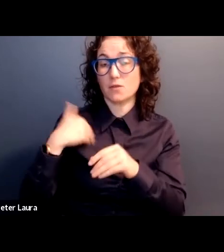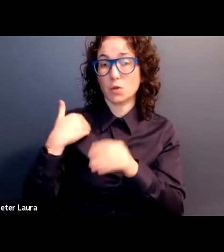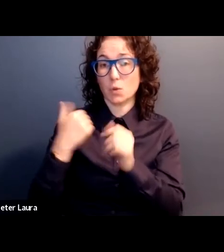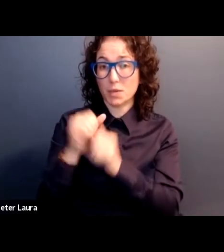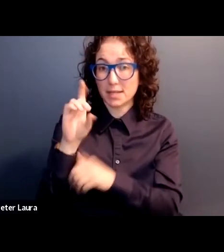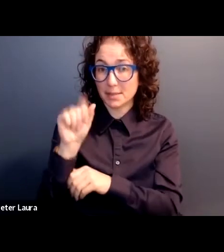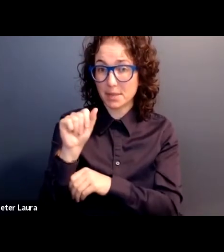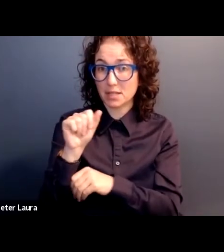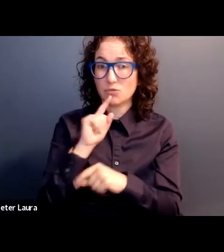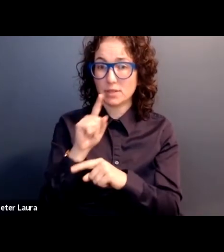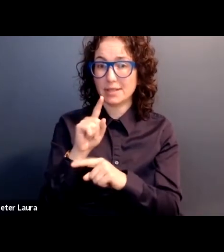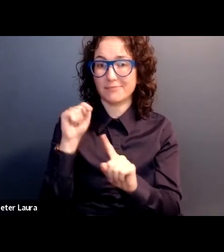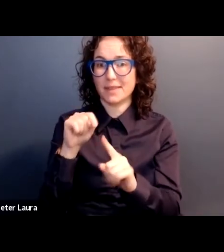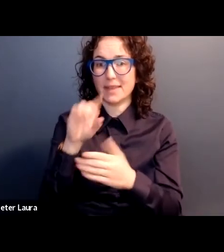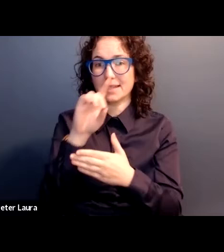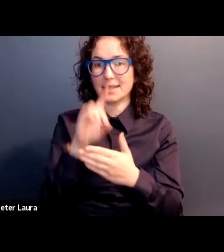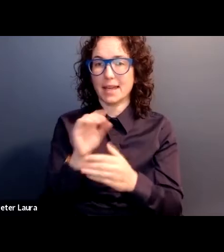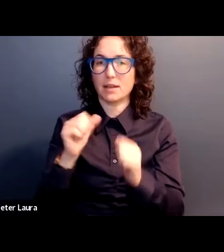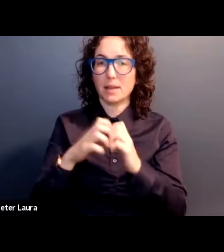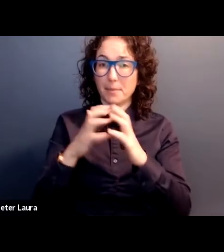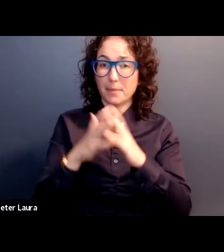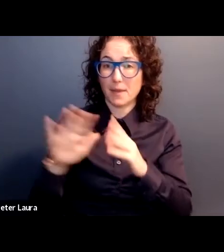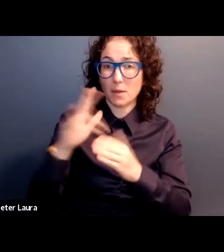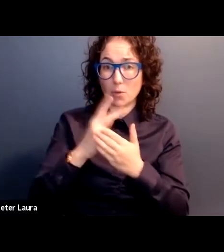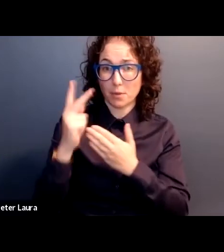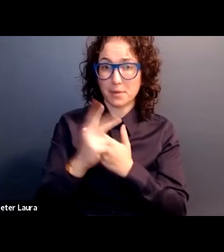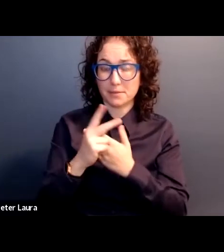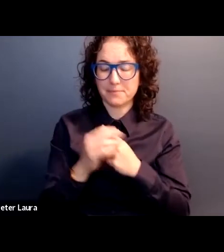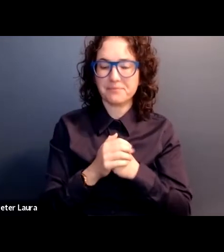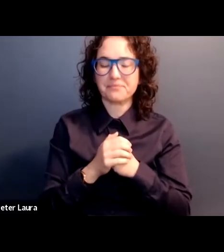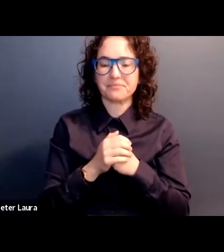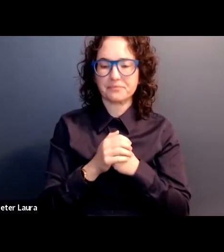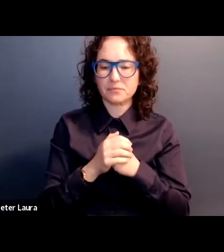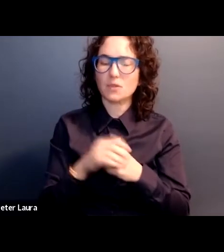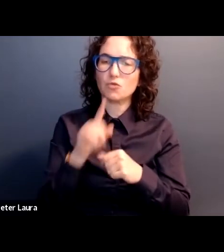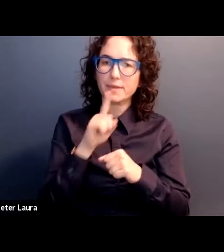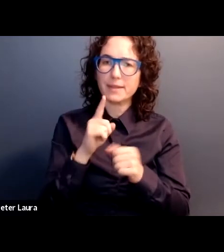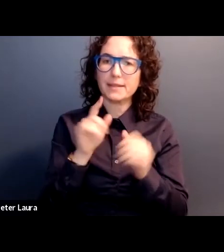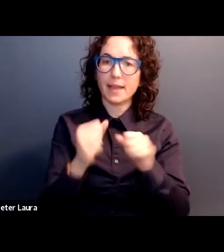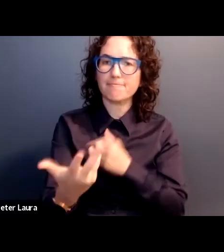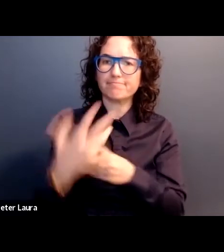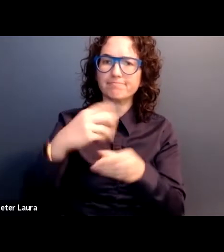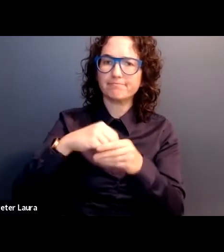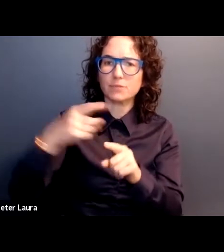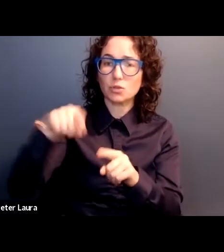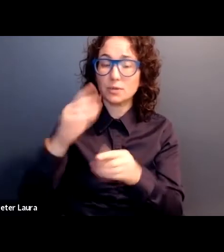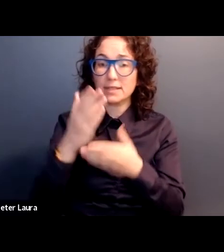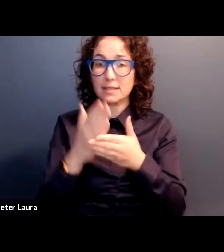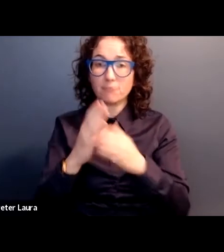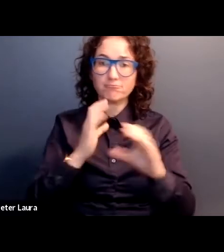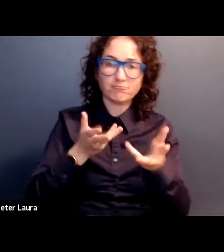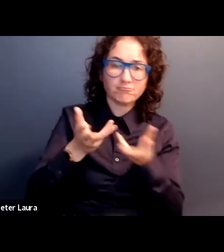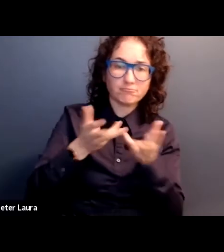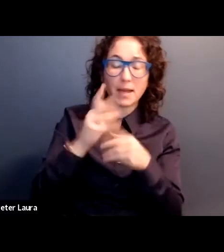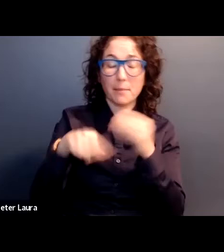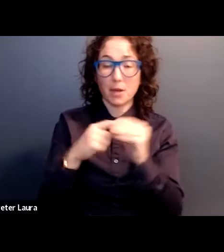in the design and implementation of their programming, to engage you in some conversation about what your